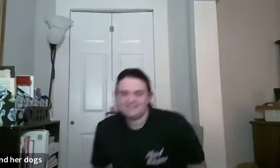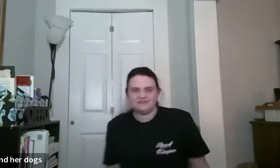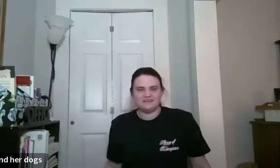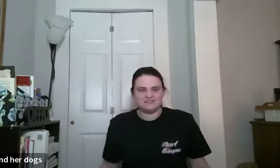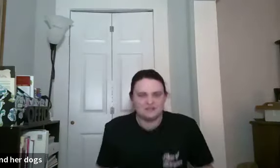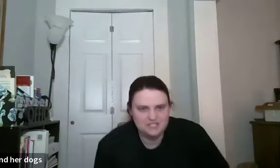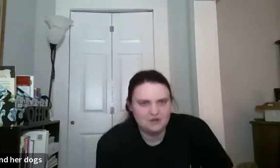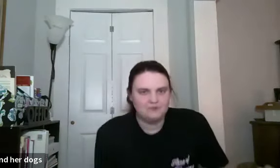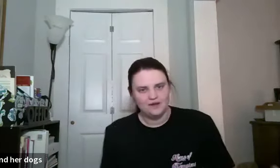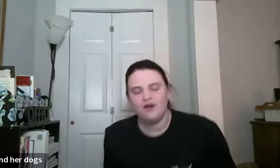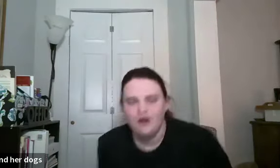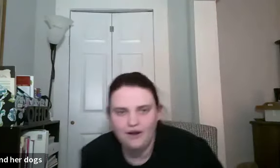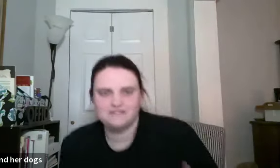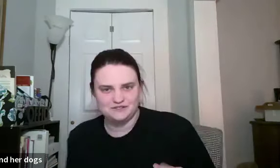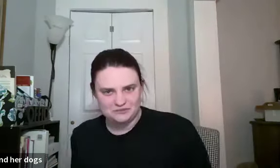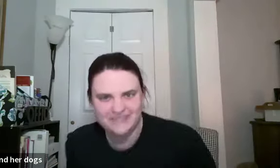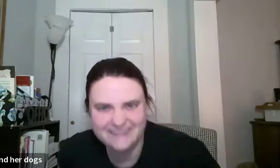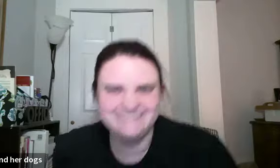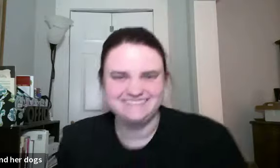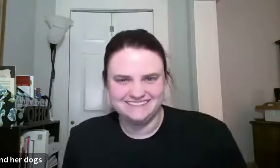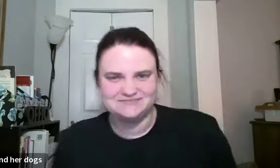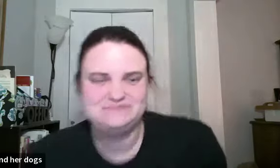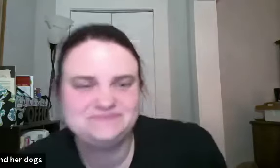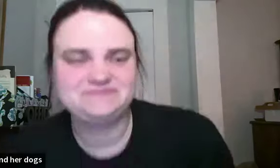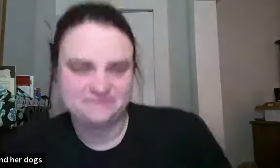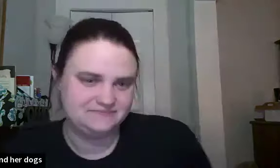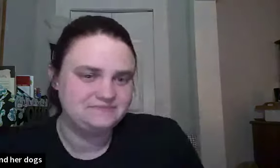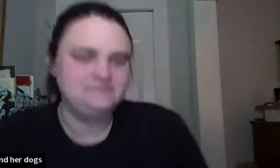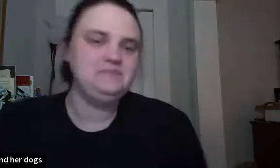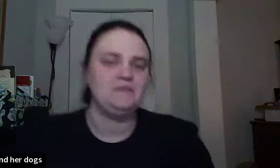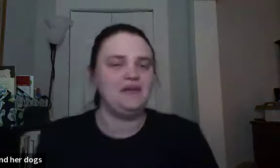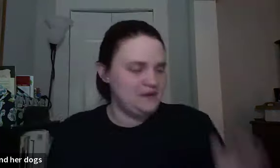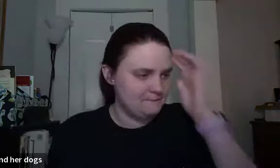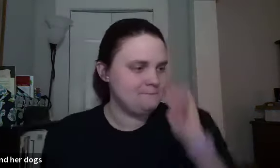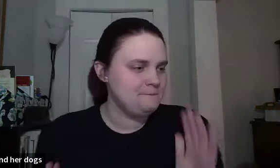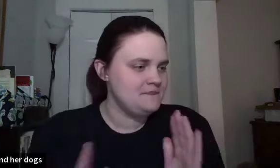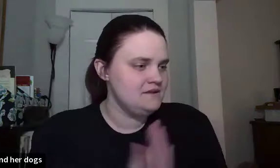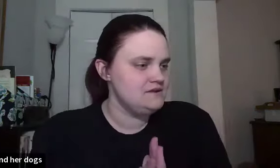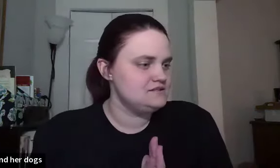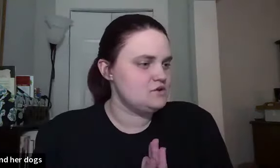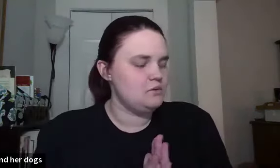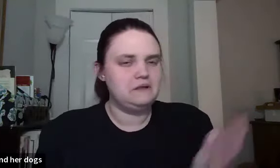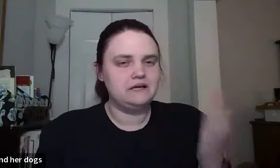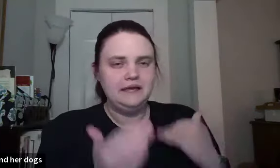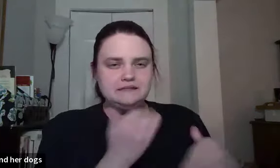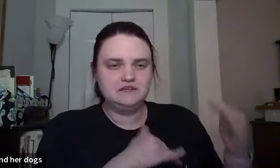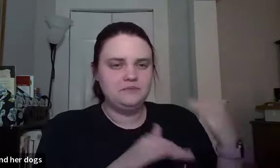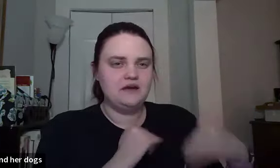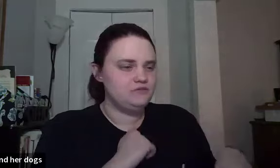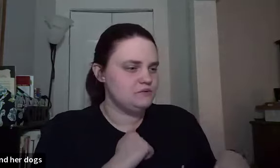even if it is hard to show on Zoom. Okay. So let's go back to the ones